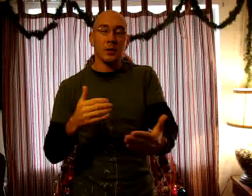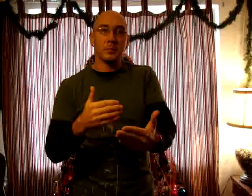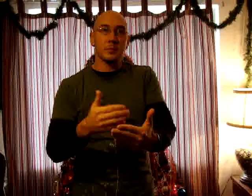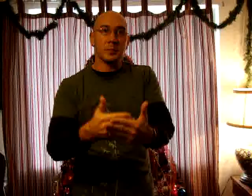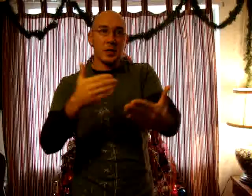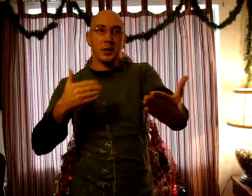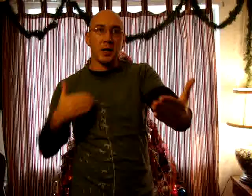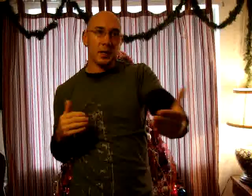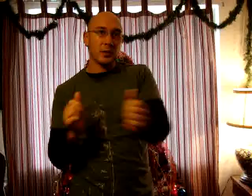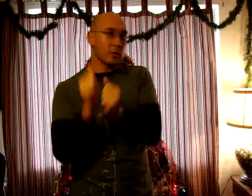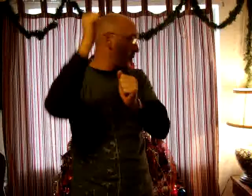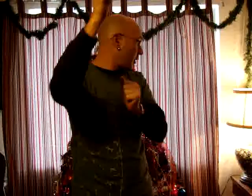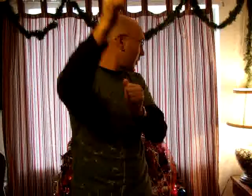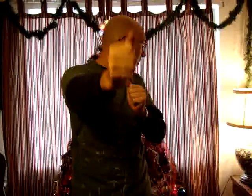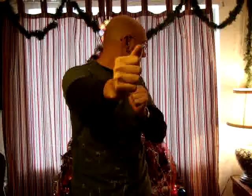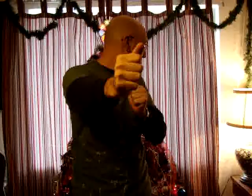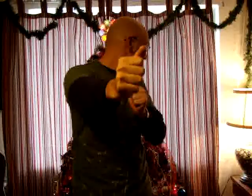from near and afar,